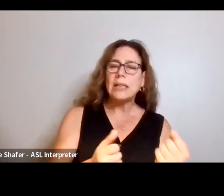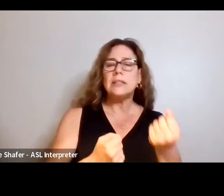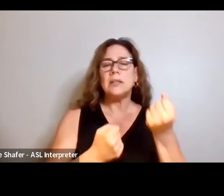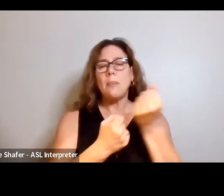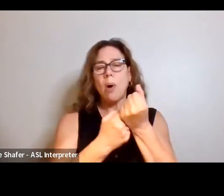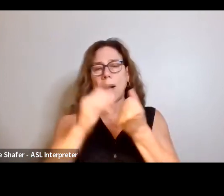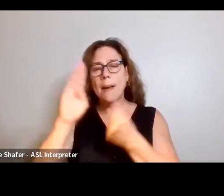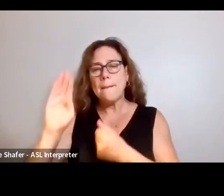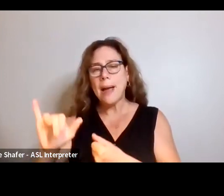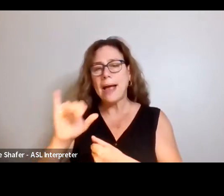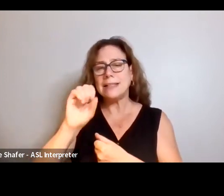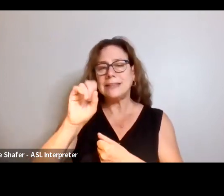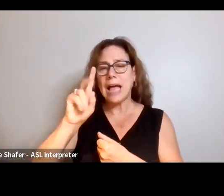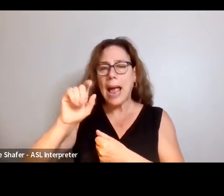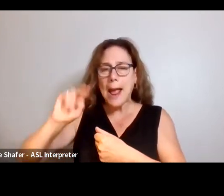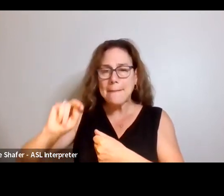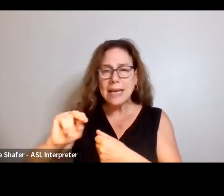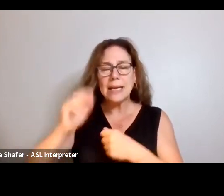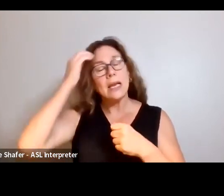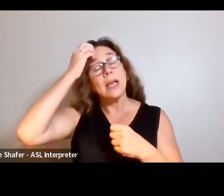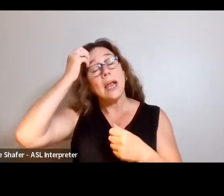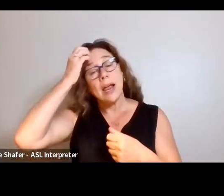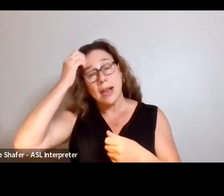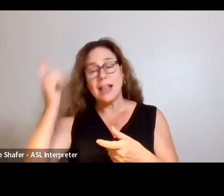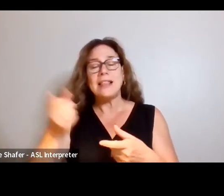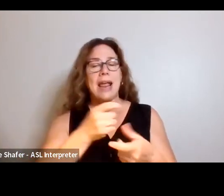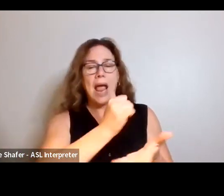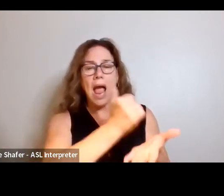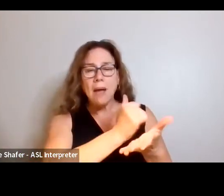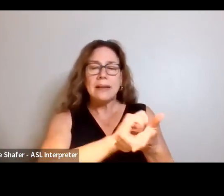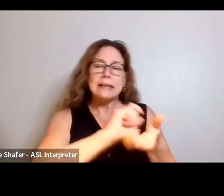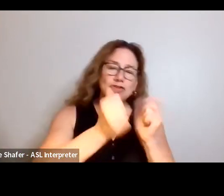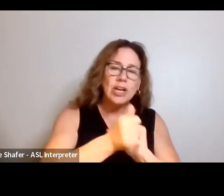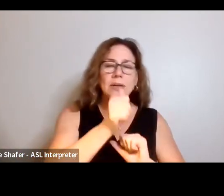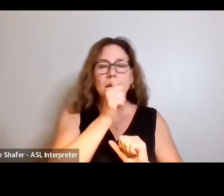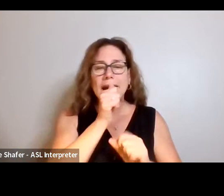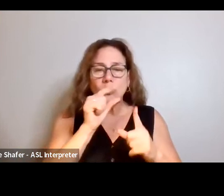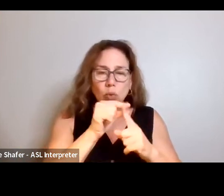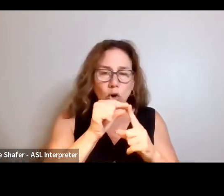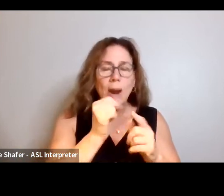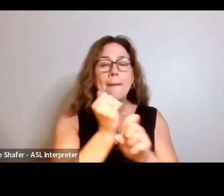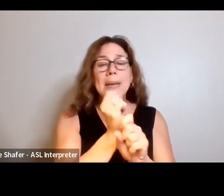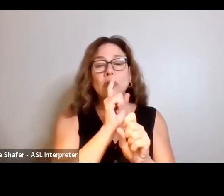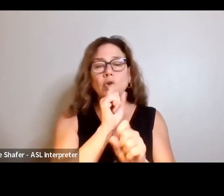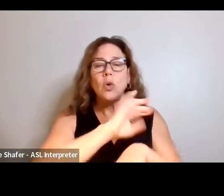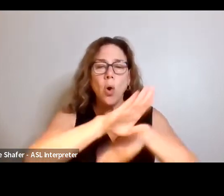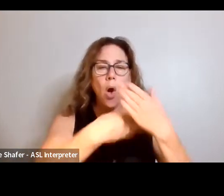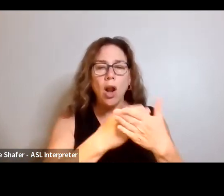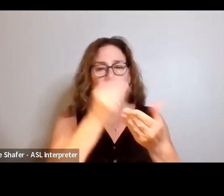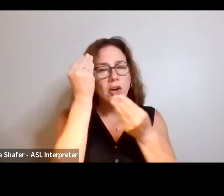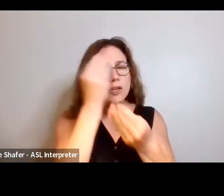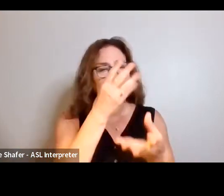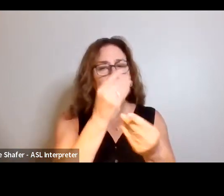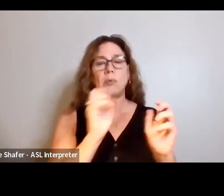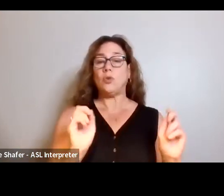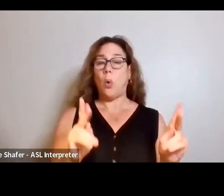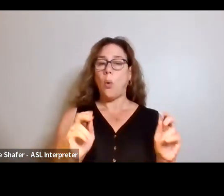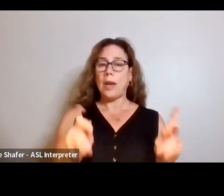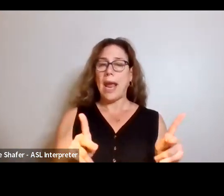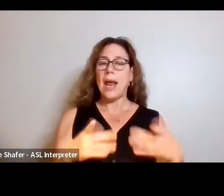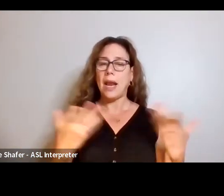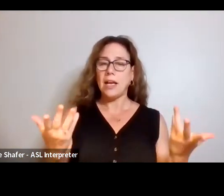over to help all of our kids like change their passwords and make sure all of their data was okay. And it was, from what we can see.